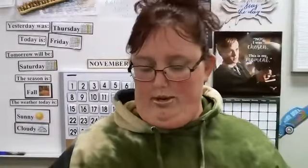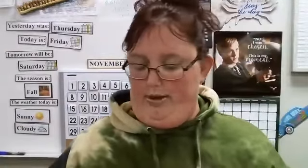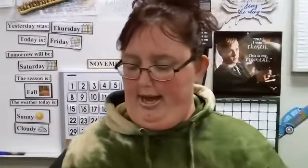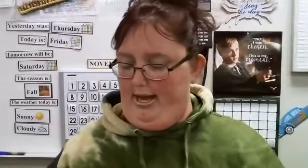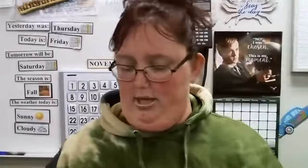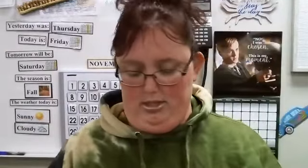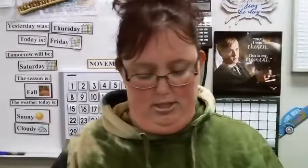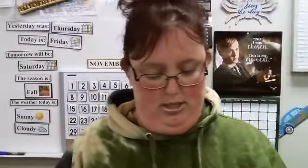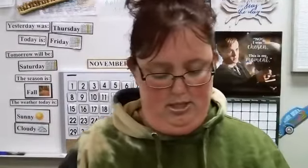Okay.